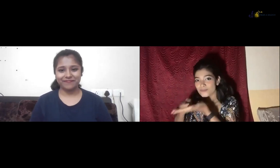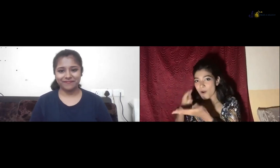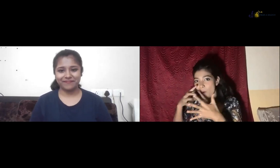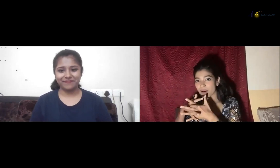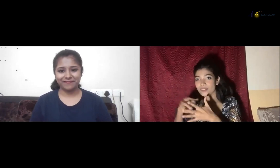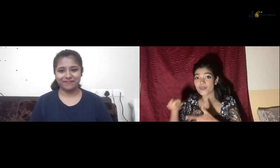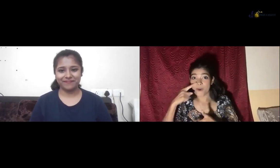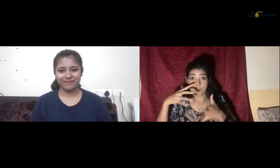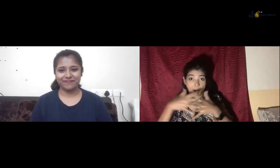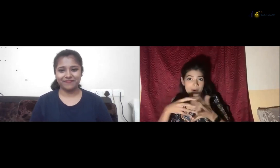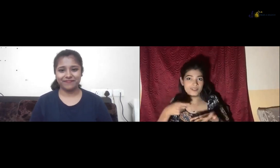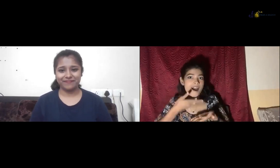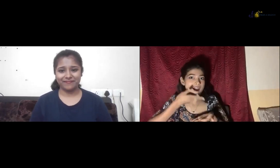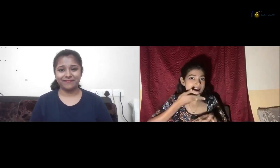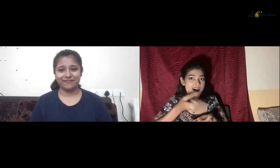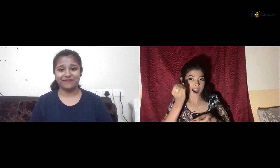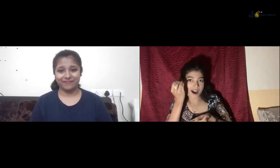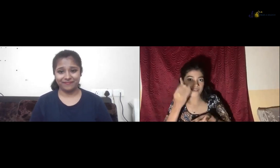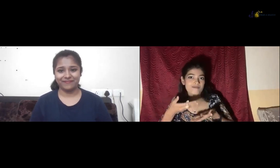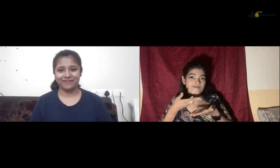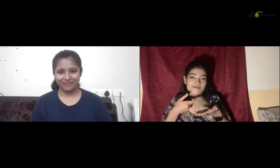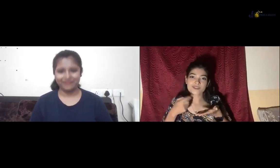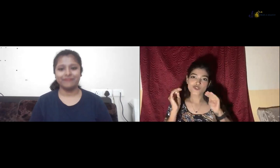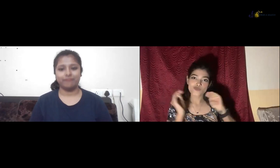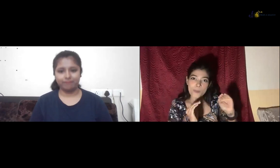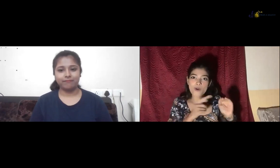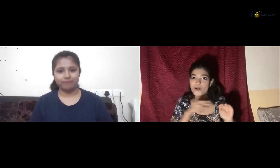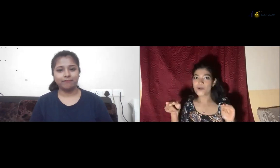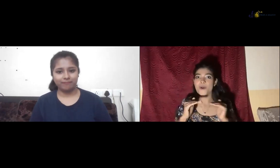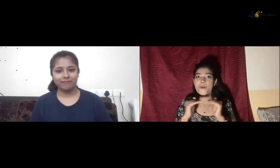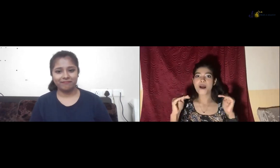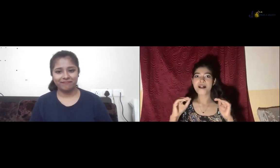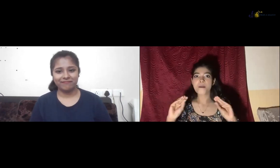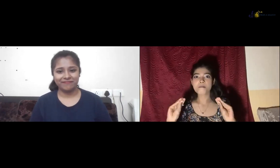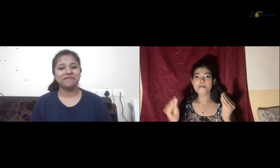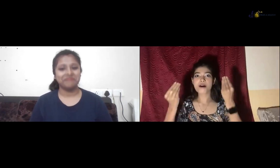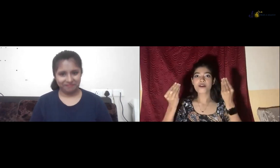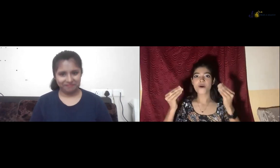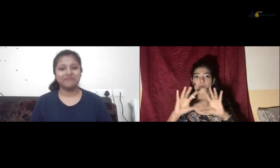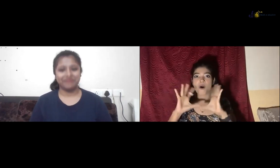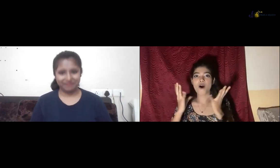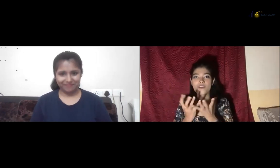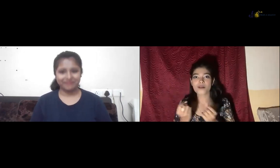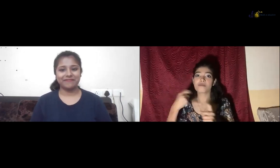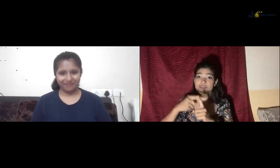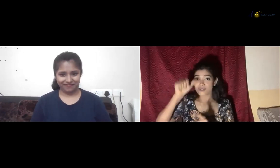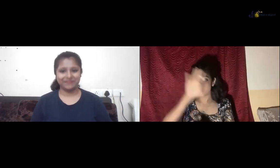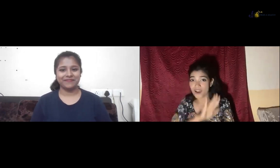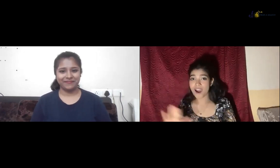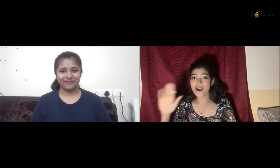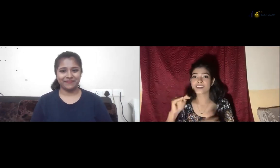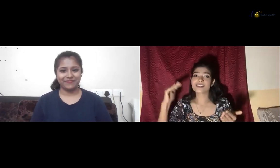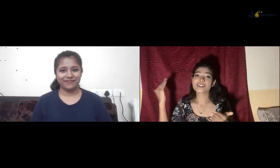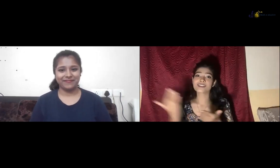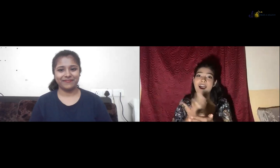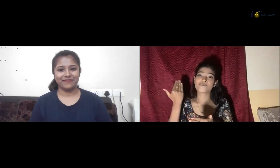They have to respect. They have to teach the boy that they have to respect a girl, and girl they have to respect a boy.